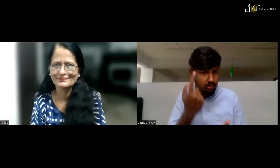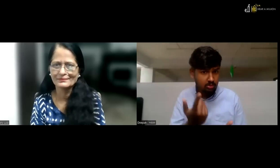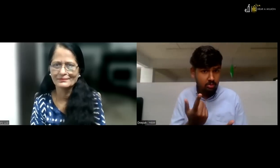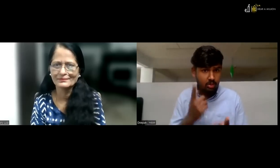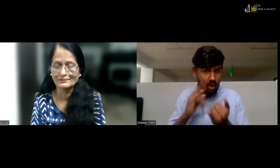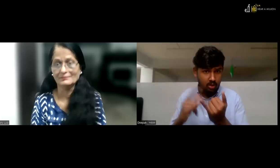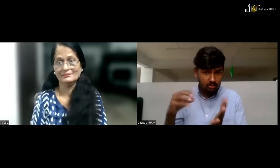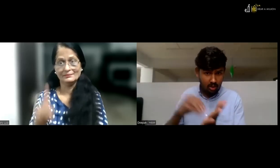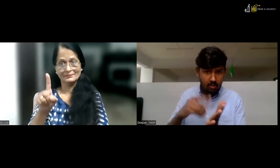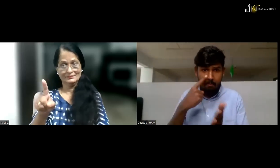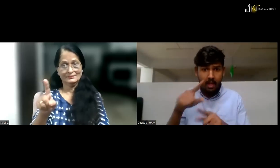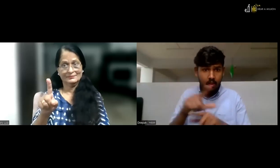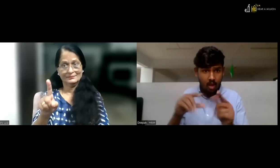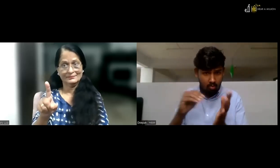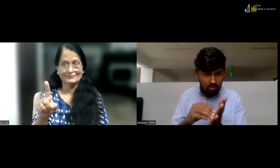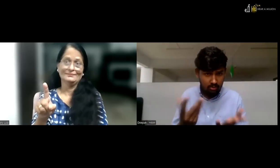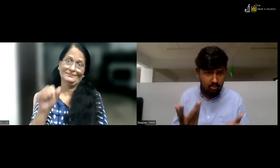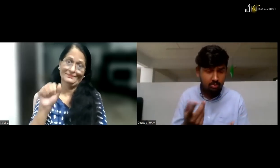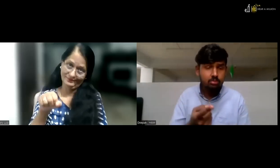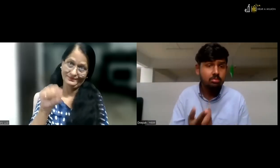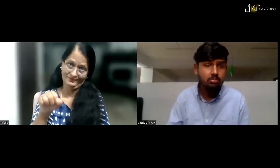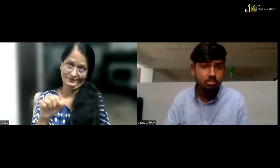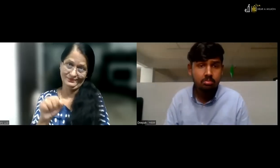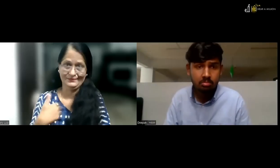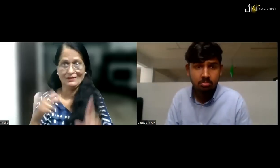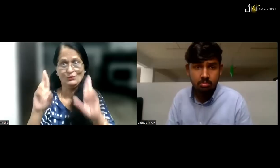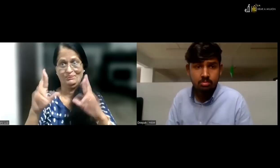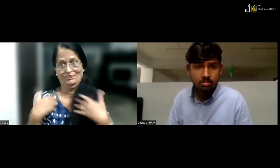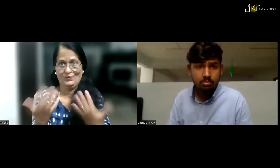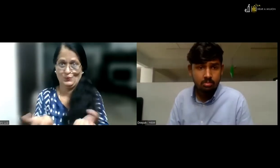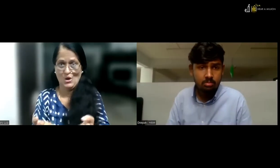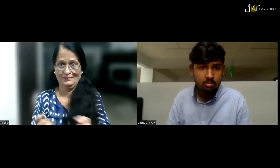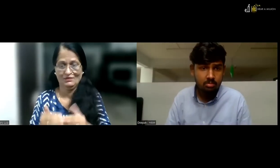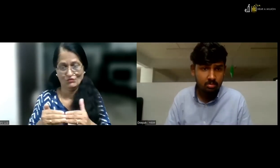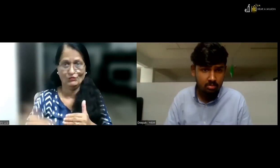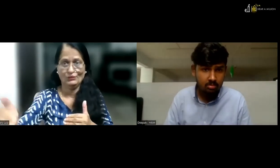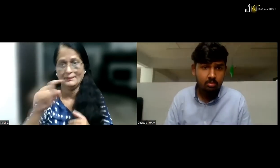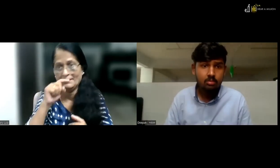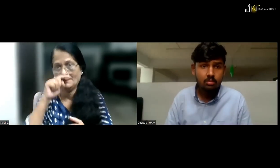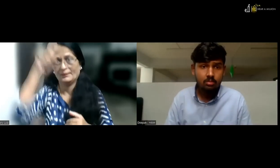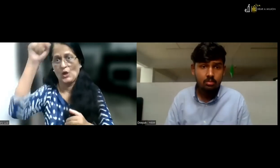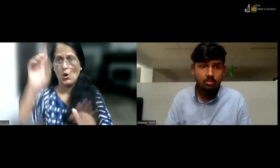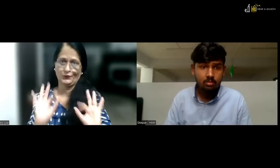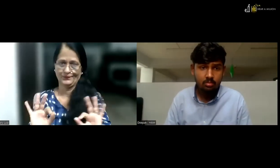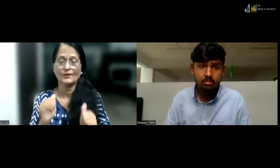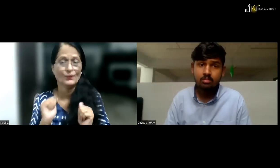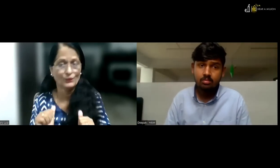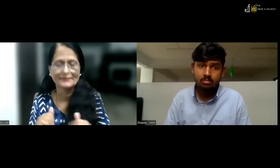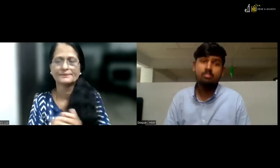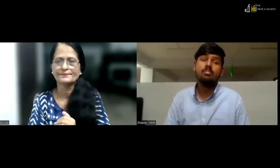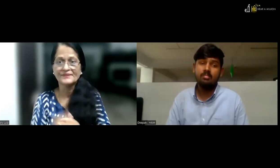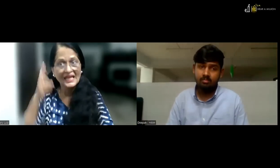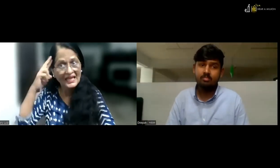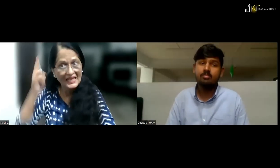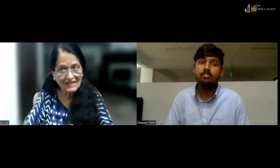codas. So is this useful that we can put up that yes, we are coda or soda? Yes, I really want this because I